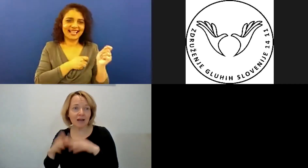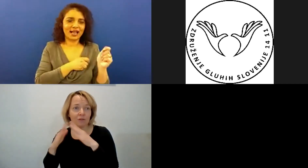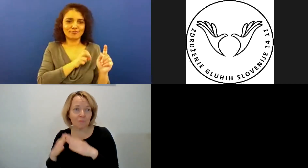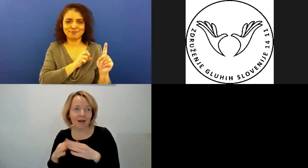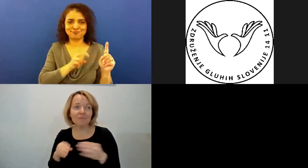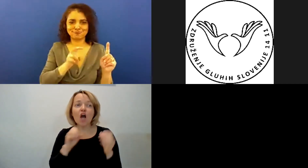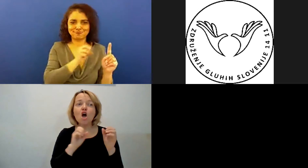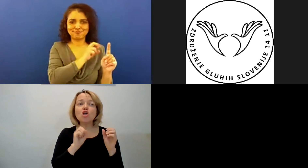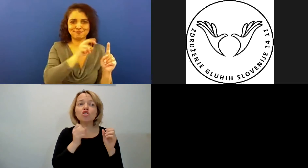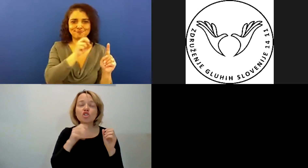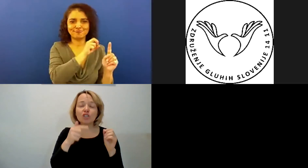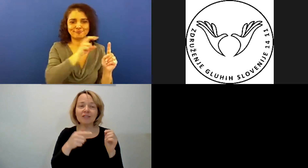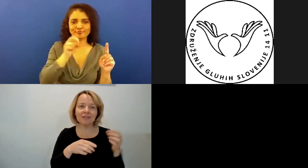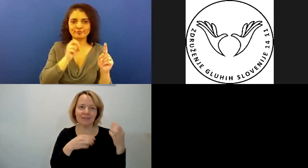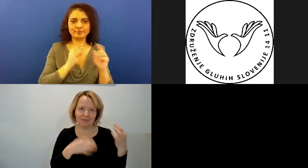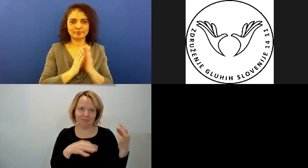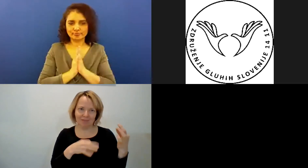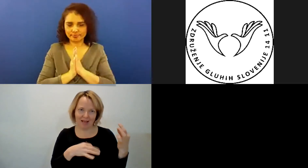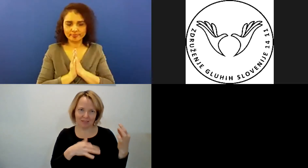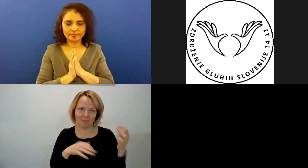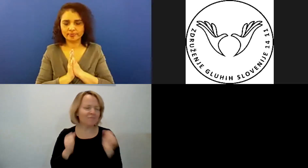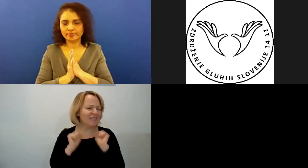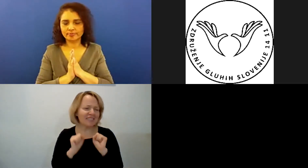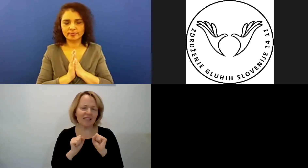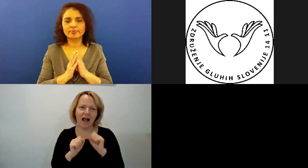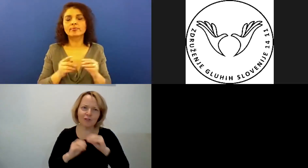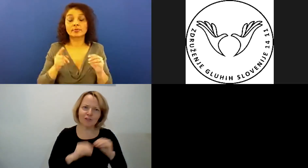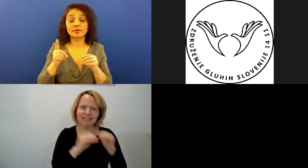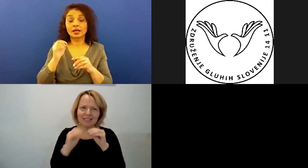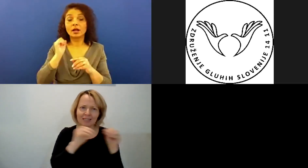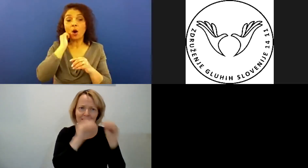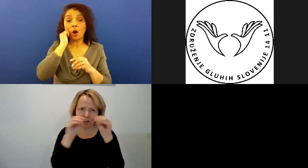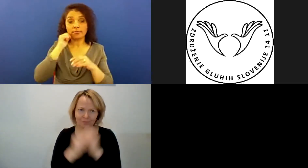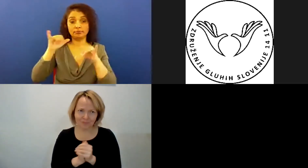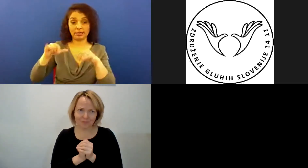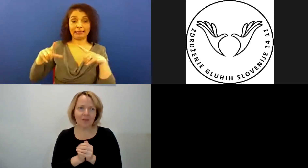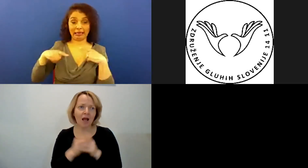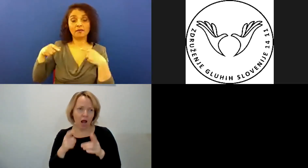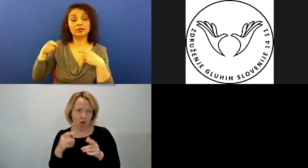mostly settled in households, whereas the Sinti kept on traveling.